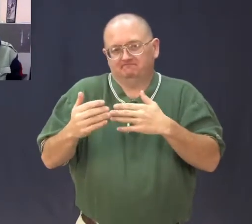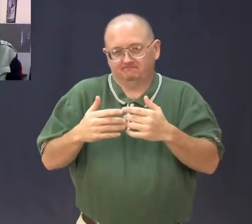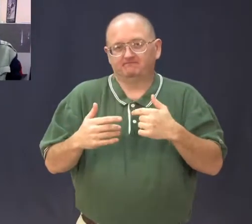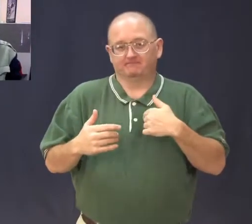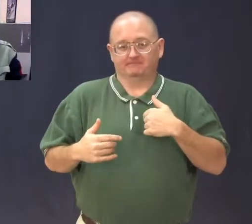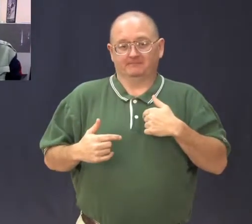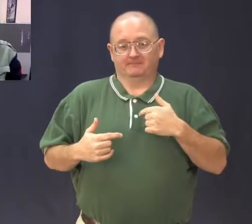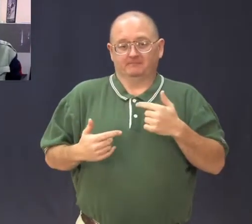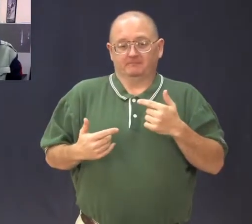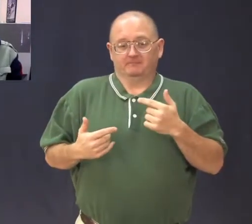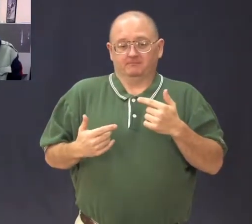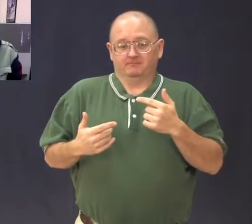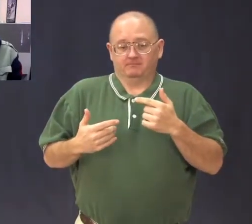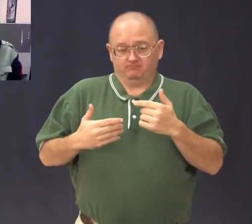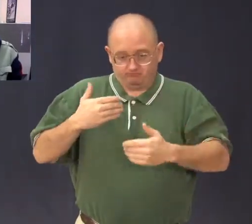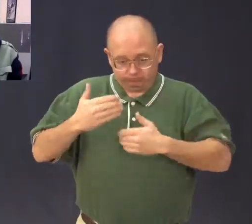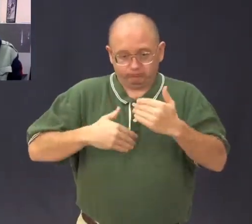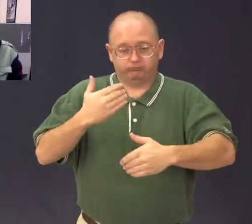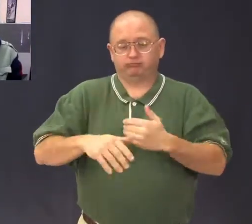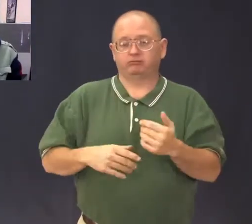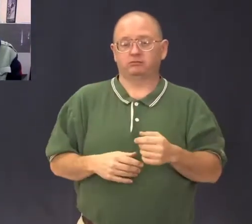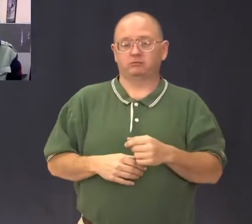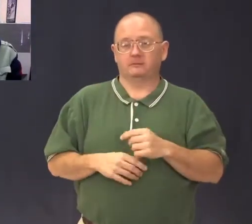I didn't say anything and I went along.